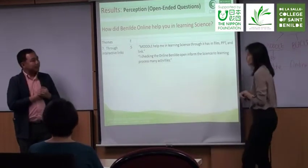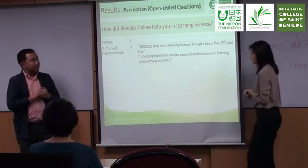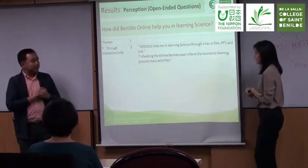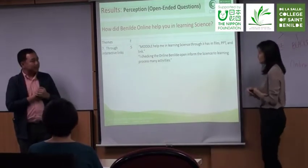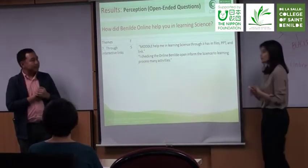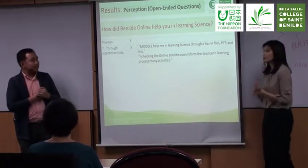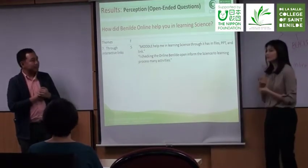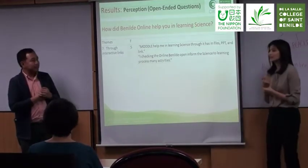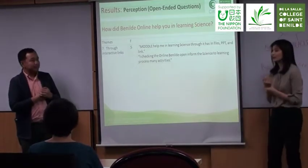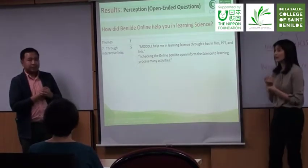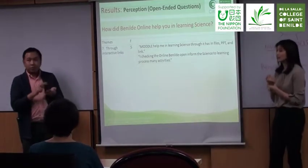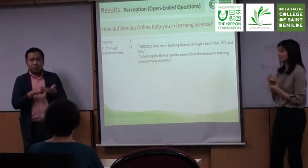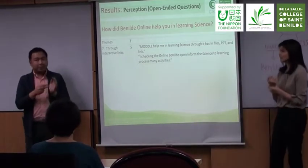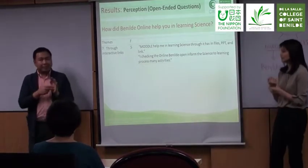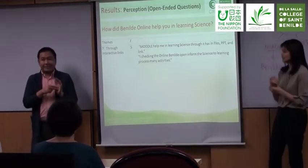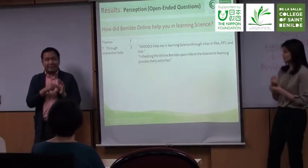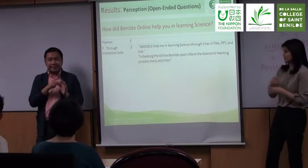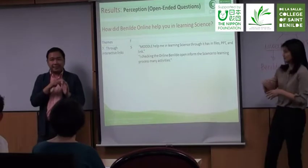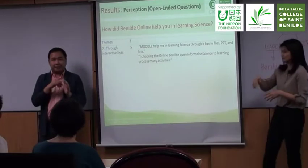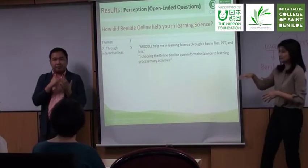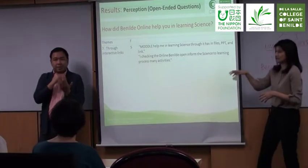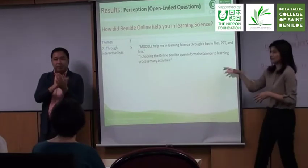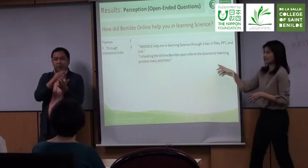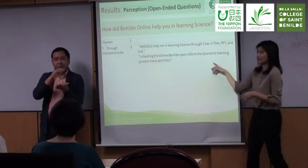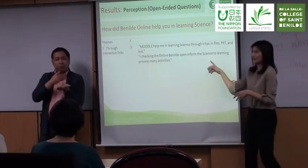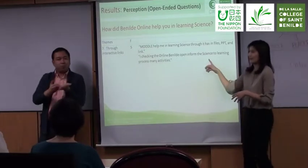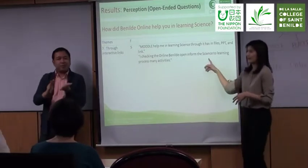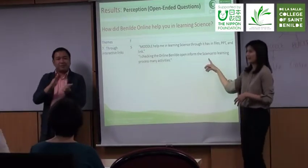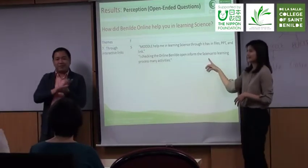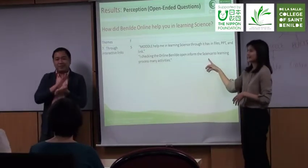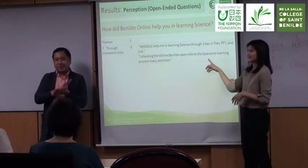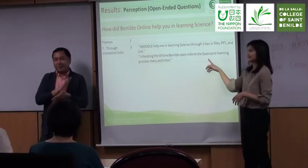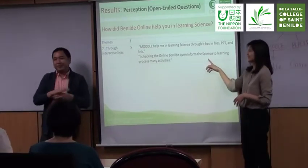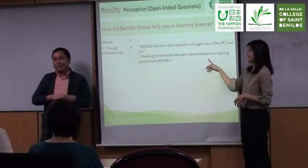So, less waste of paper.